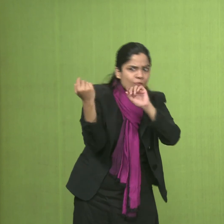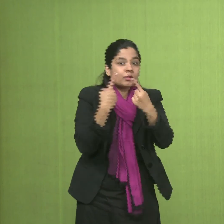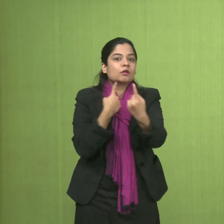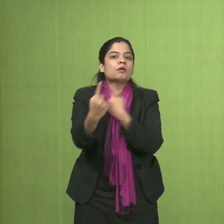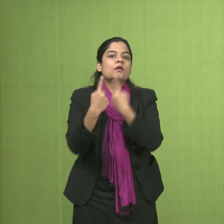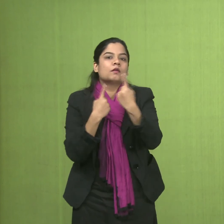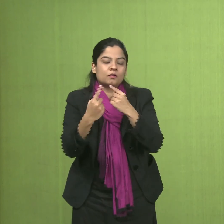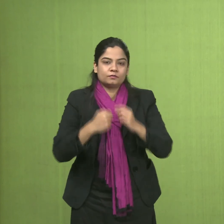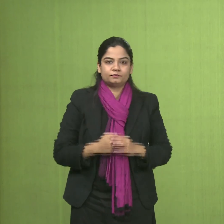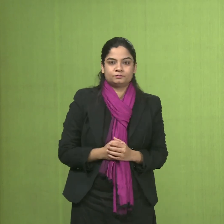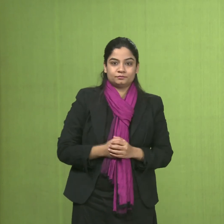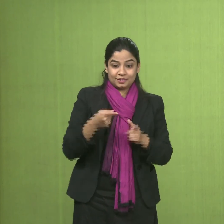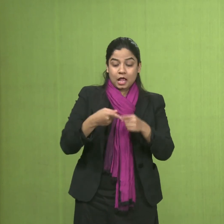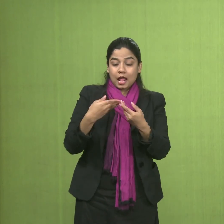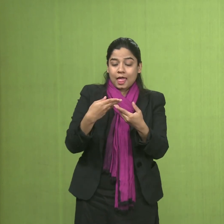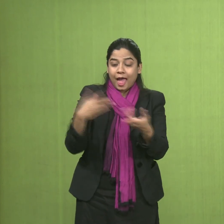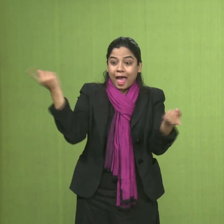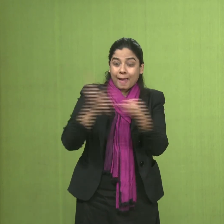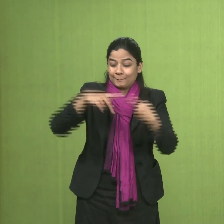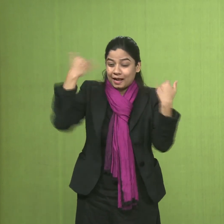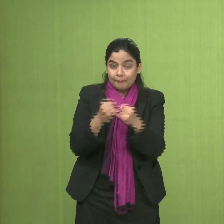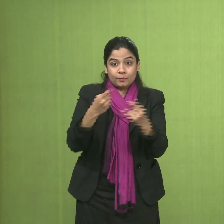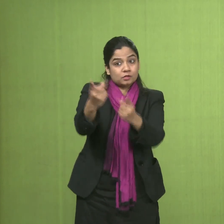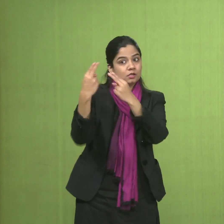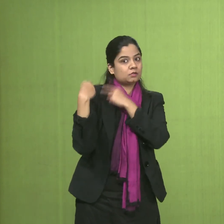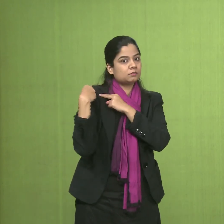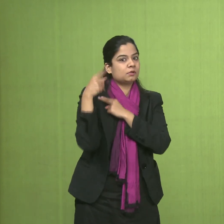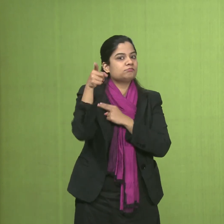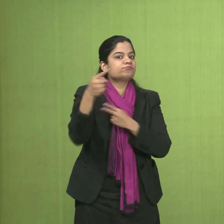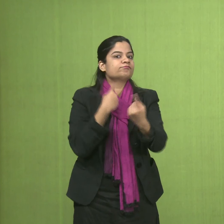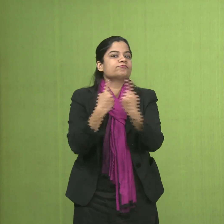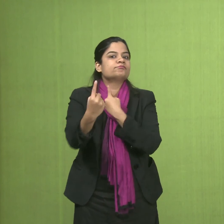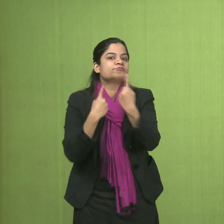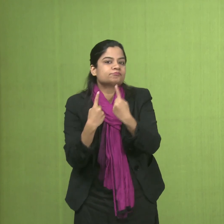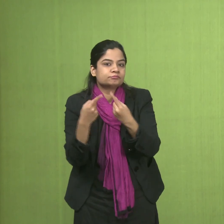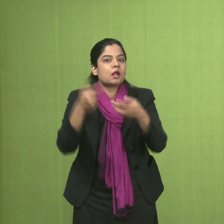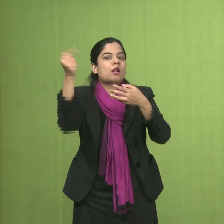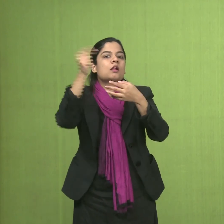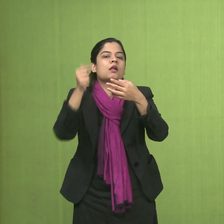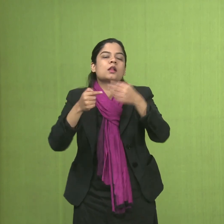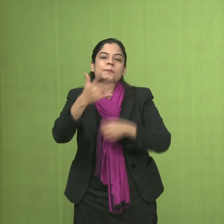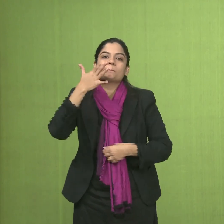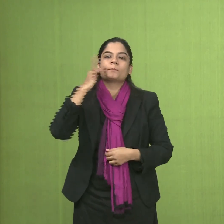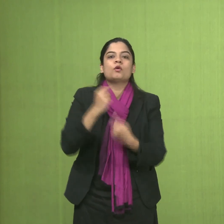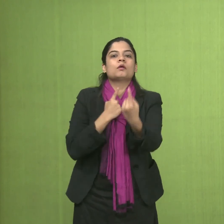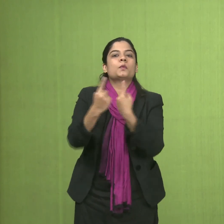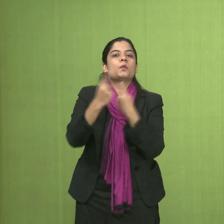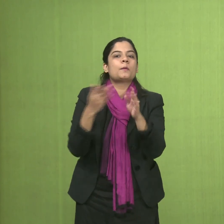How much is the guarantee or the warranty for 6 months, for 1 year, etc. We have to ask them, we have to discuss with them if they can replace